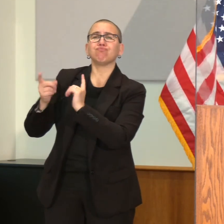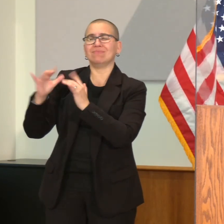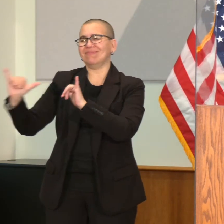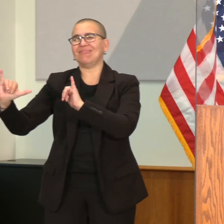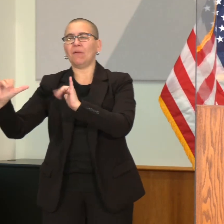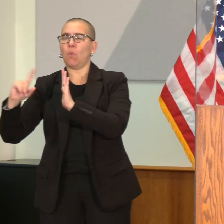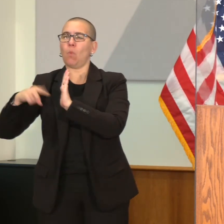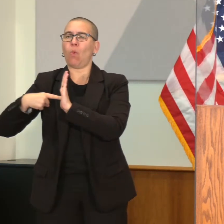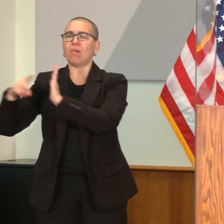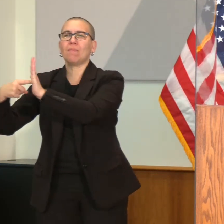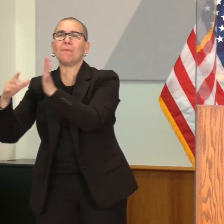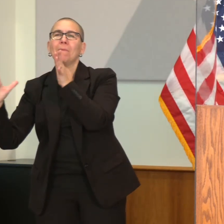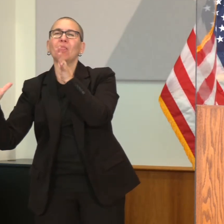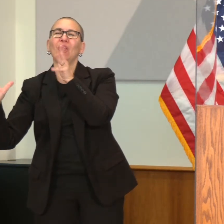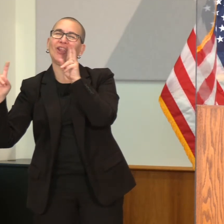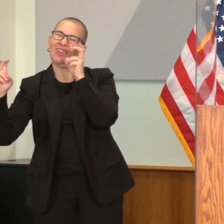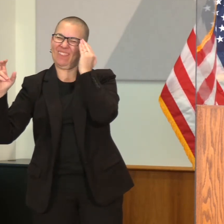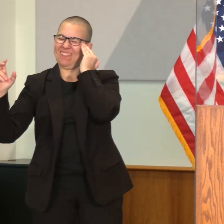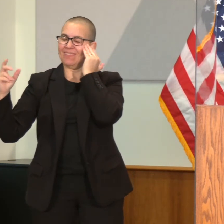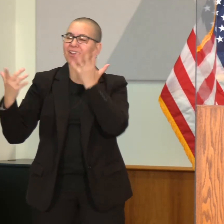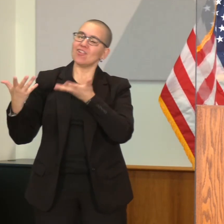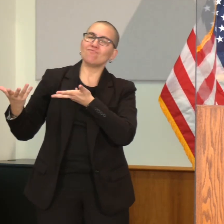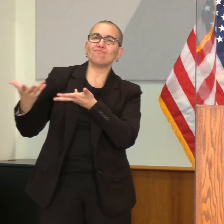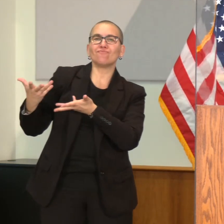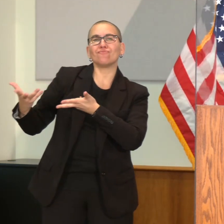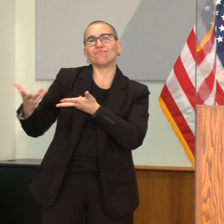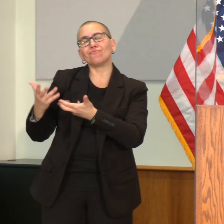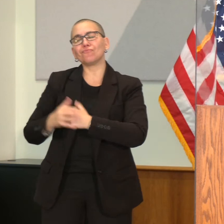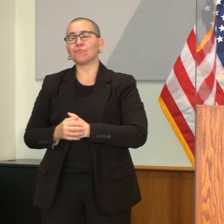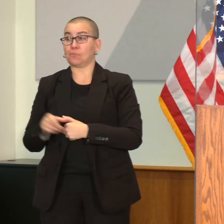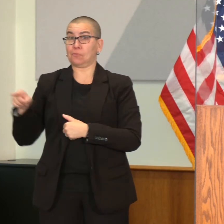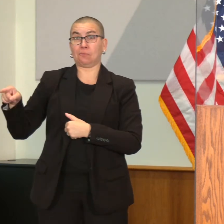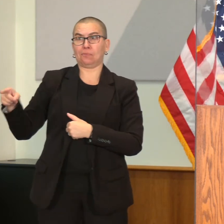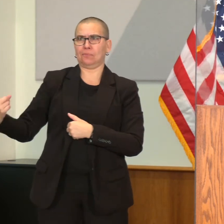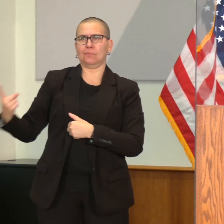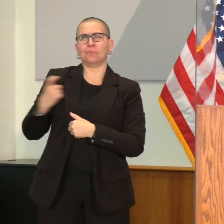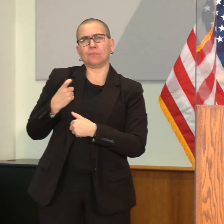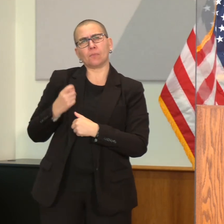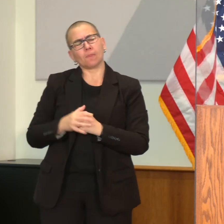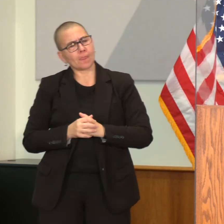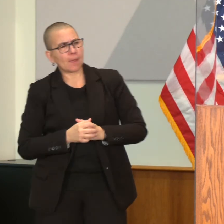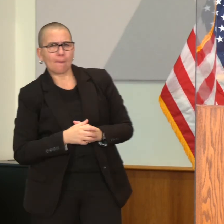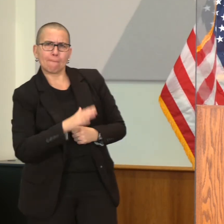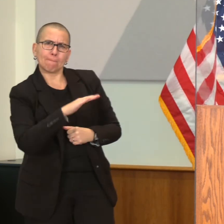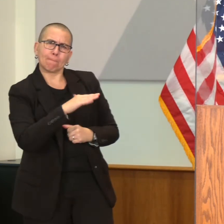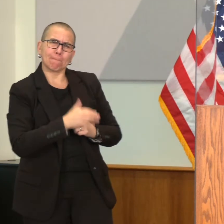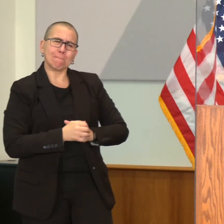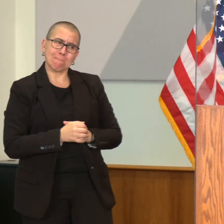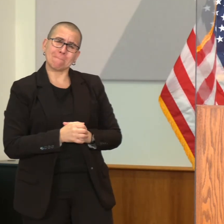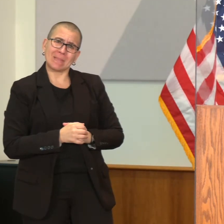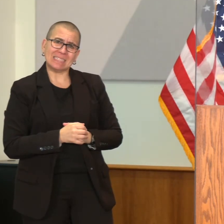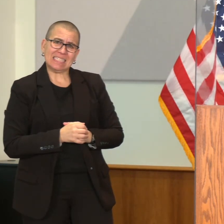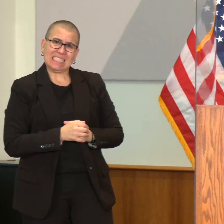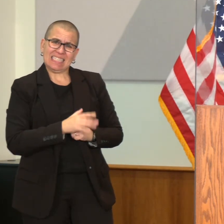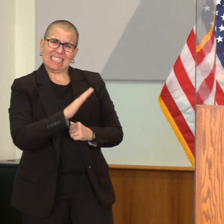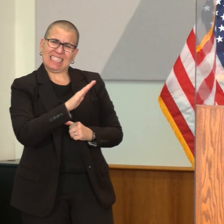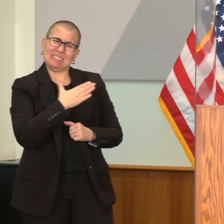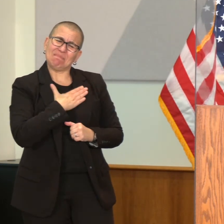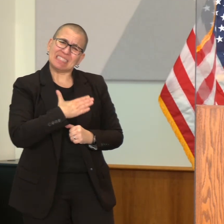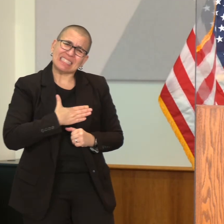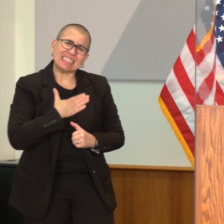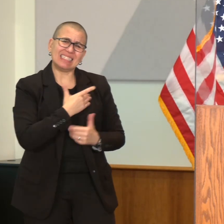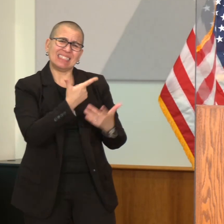And she asked me today to ensure that I spoke her son's name.